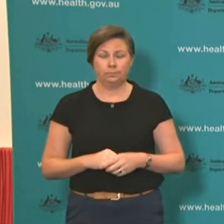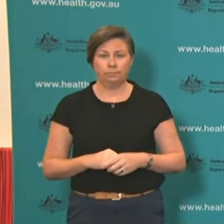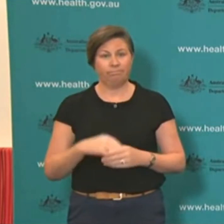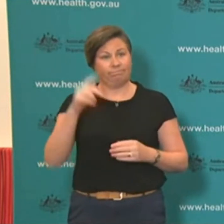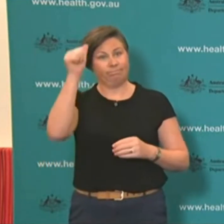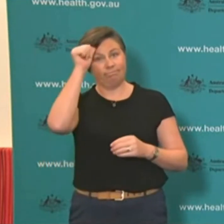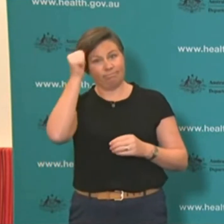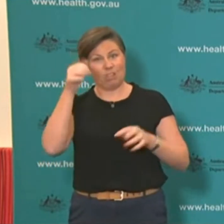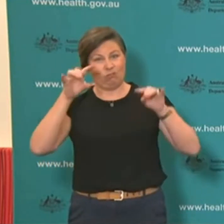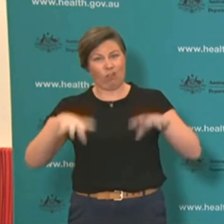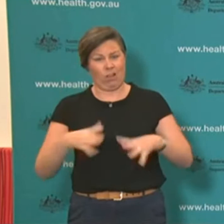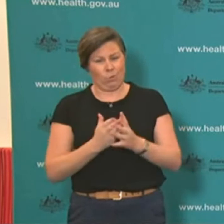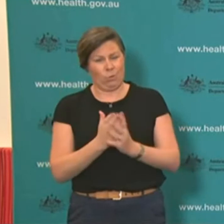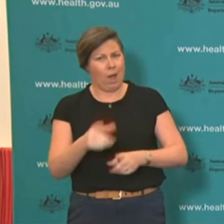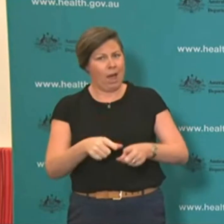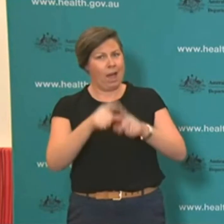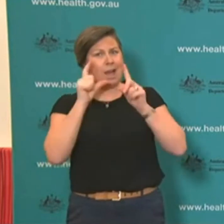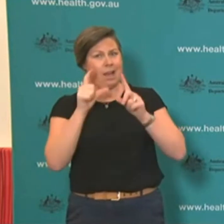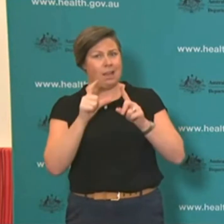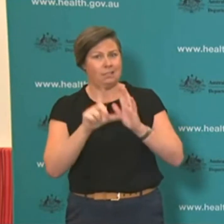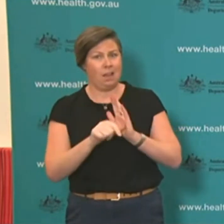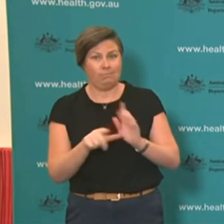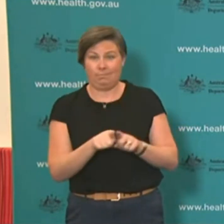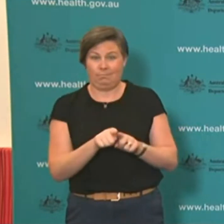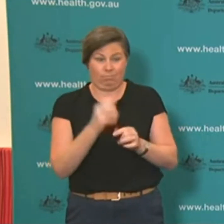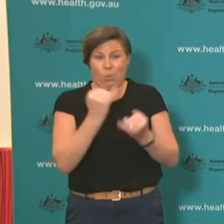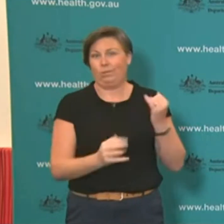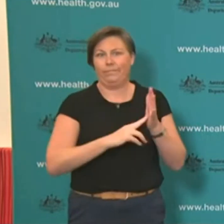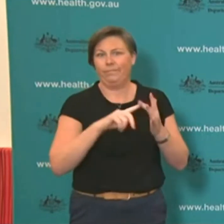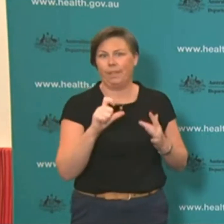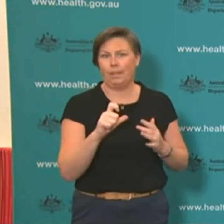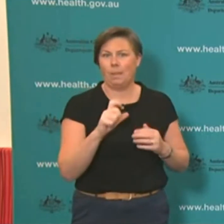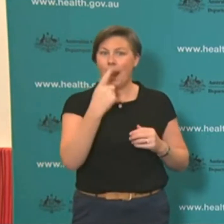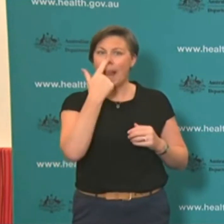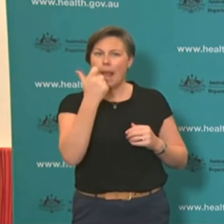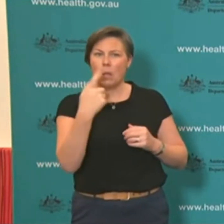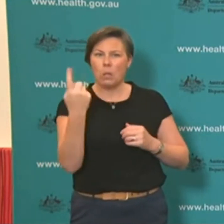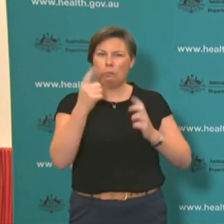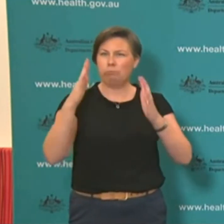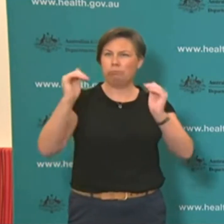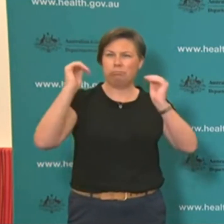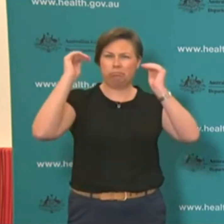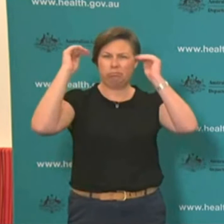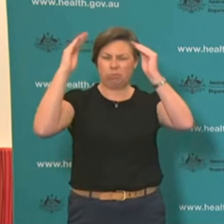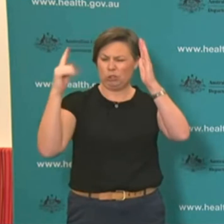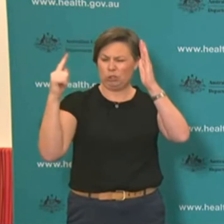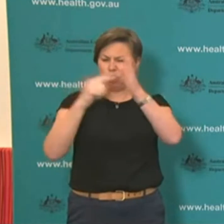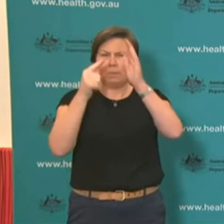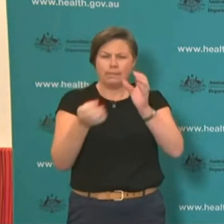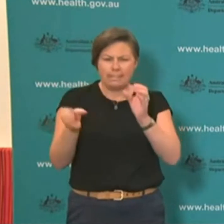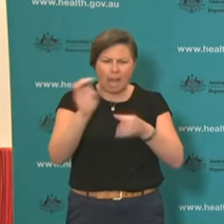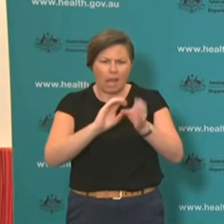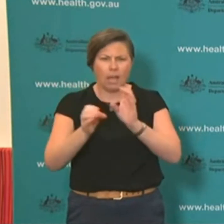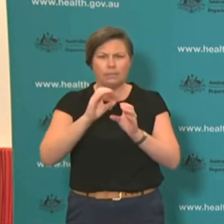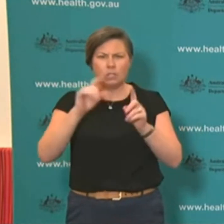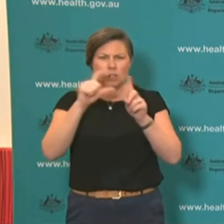Australia, for Victorians, but that our top-line, world-class clinician researchers, scientists